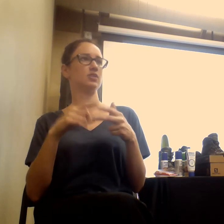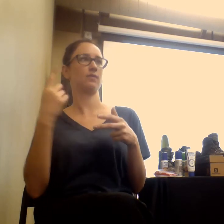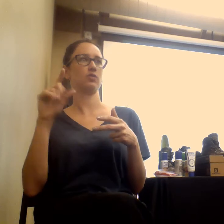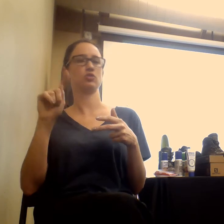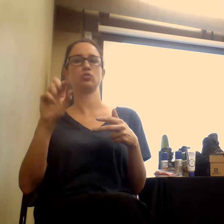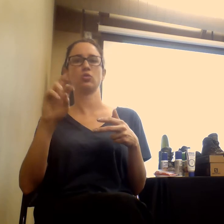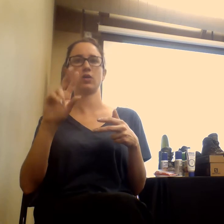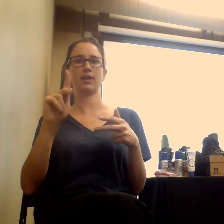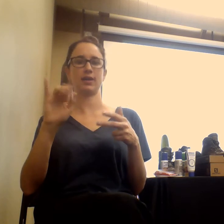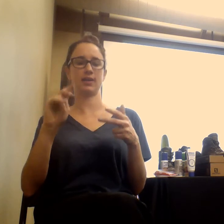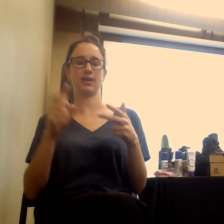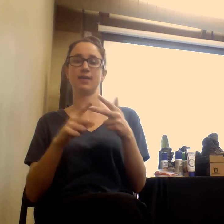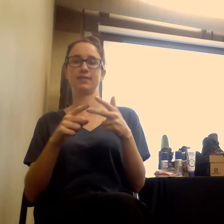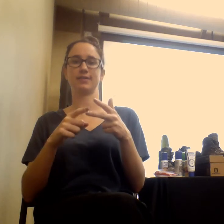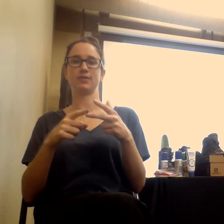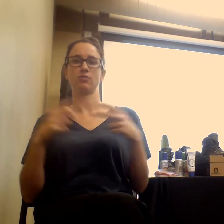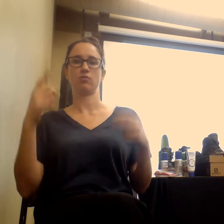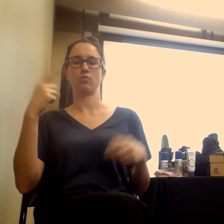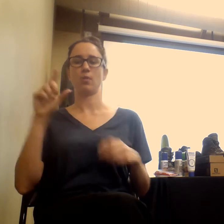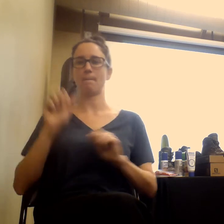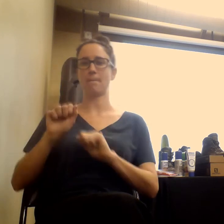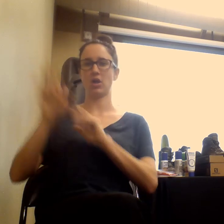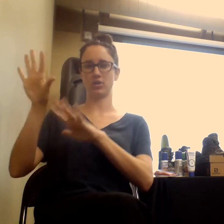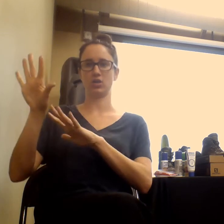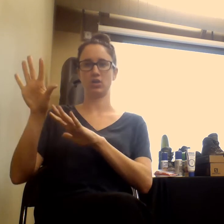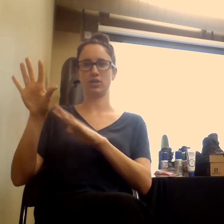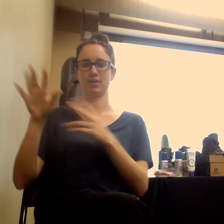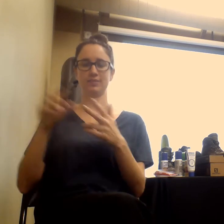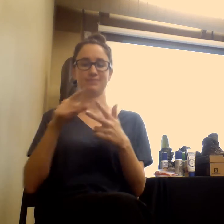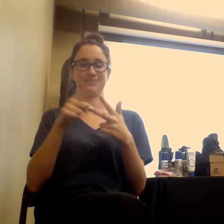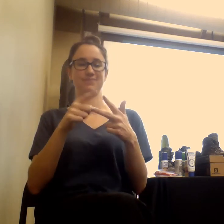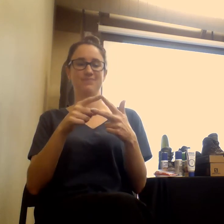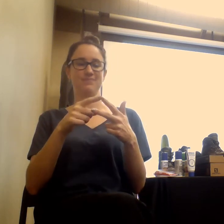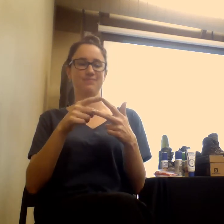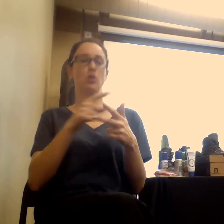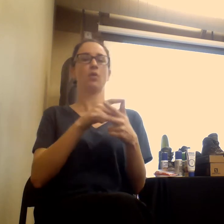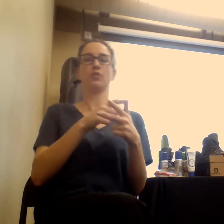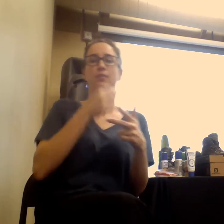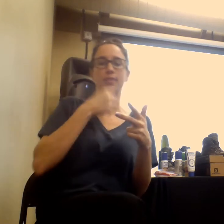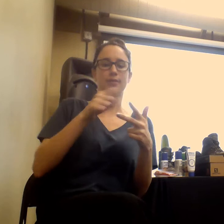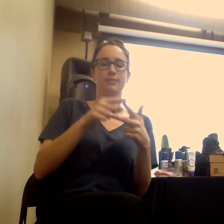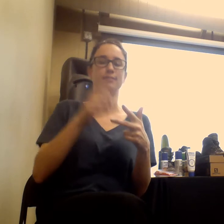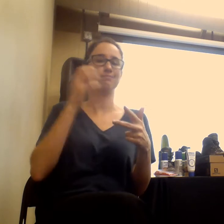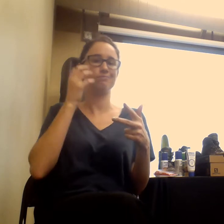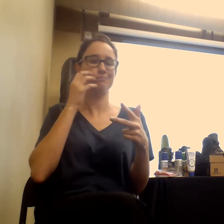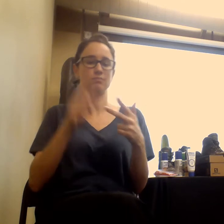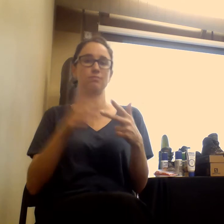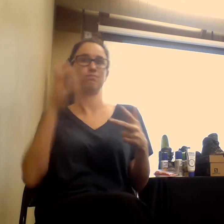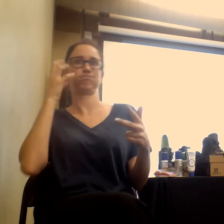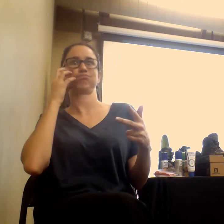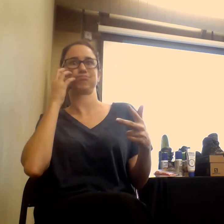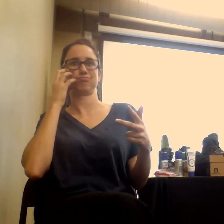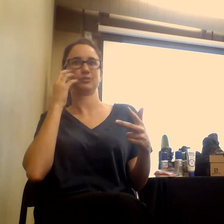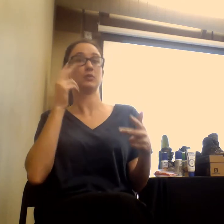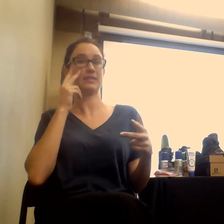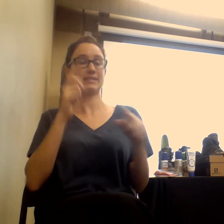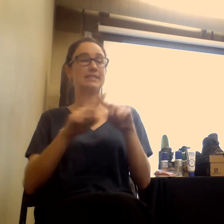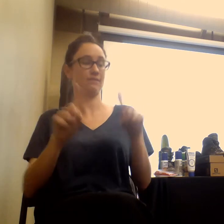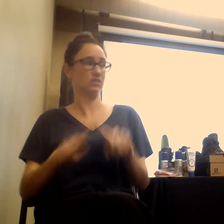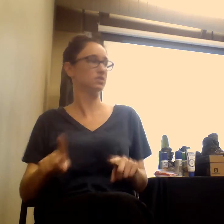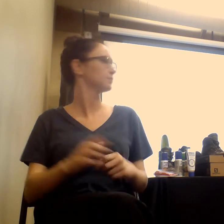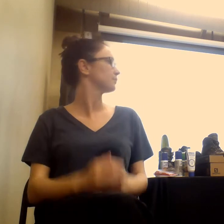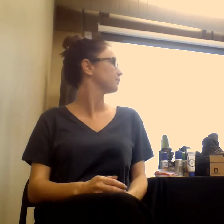how thick do you get it? I intentionally left 2 of these out of the same color, because